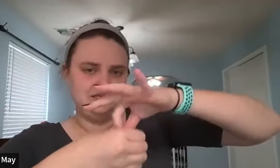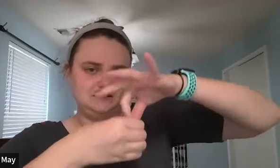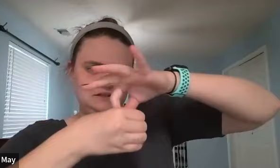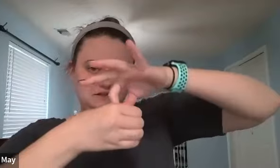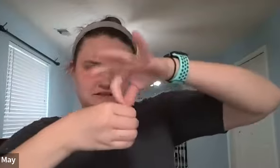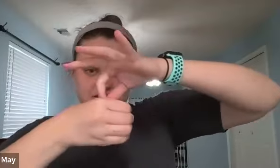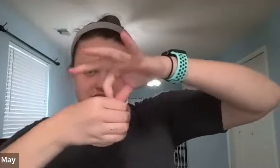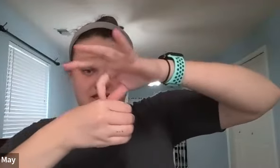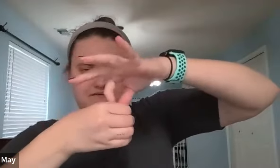tea.